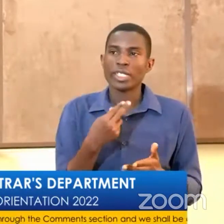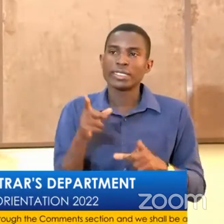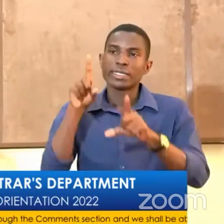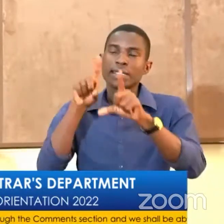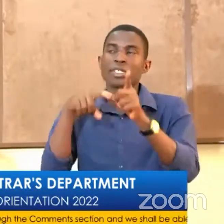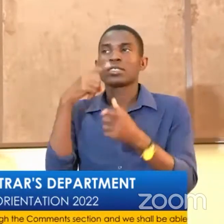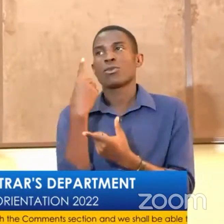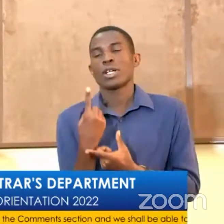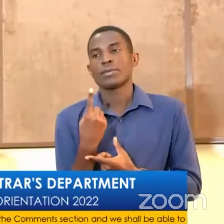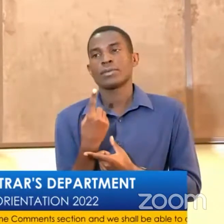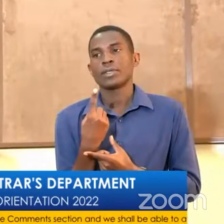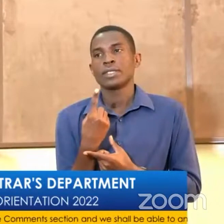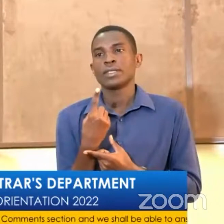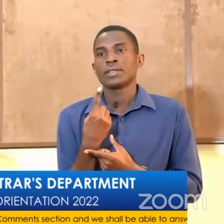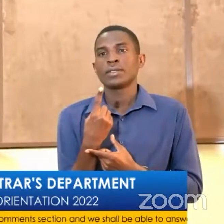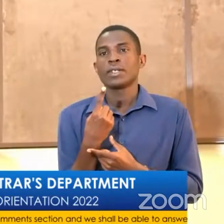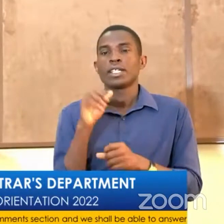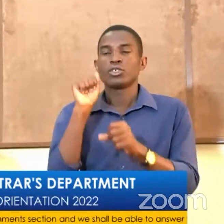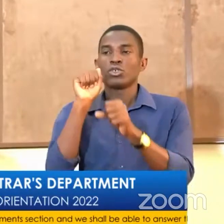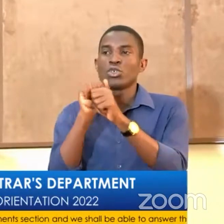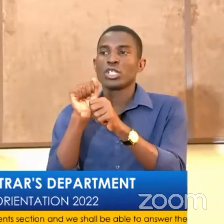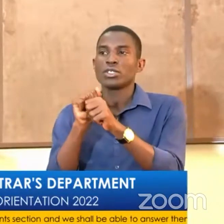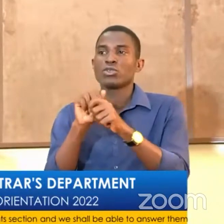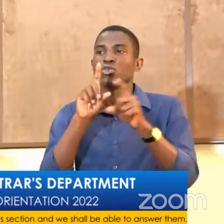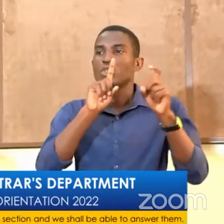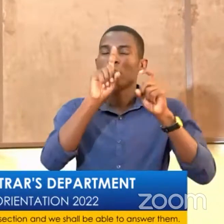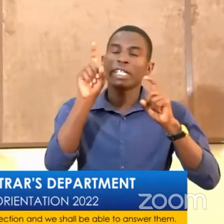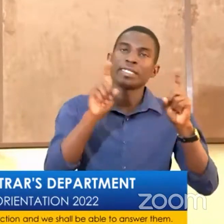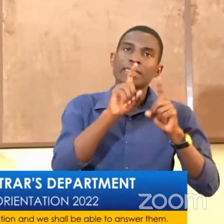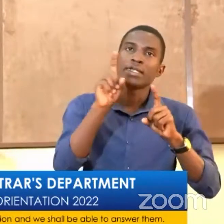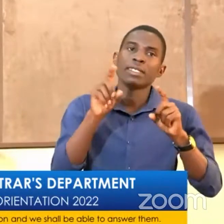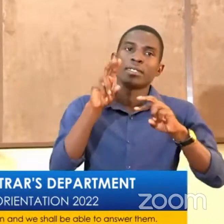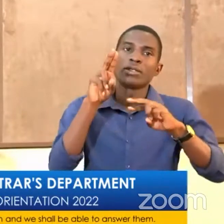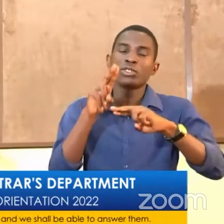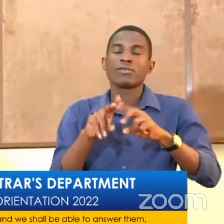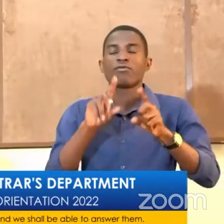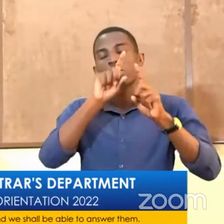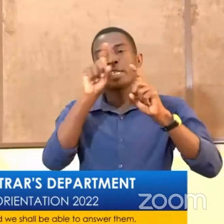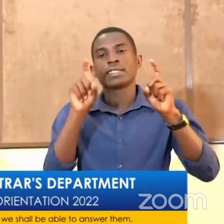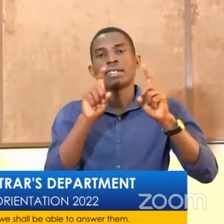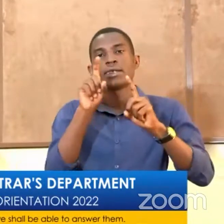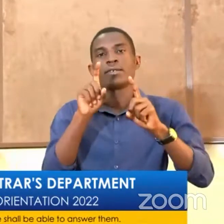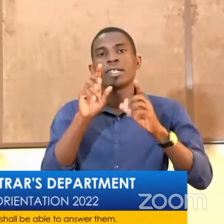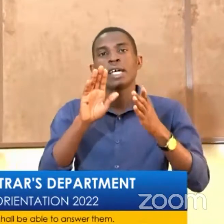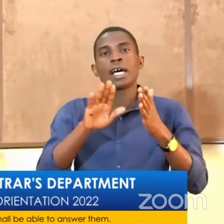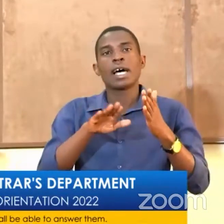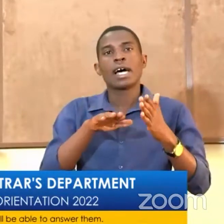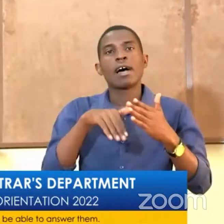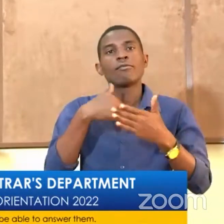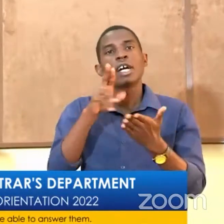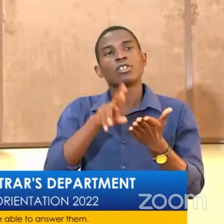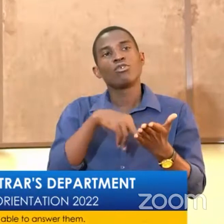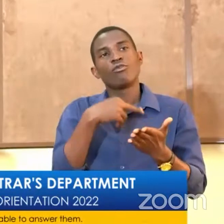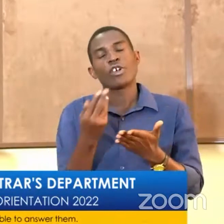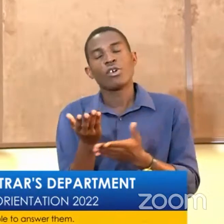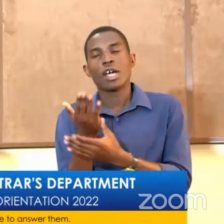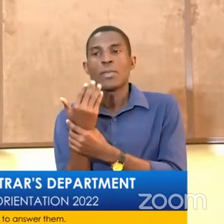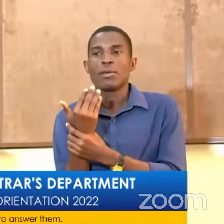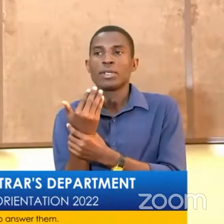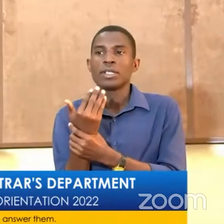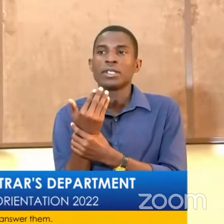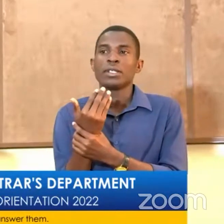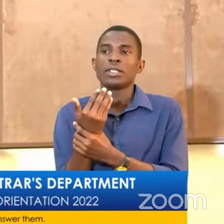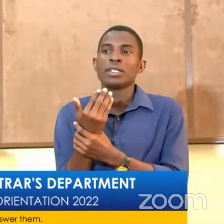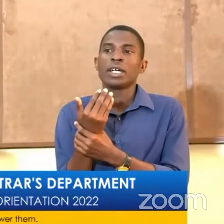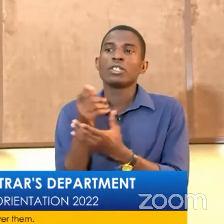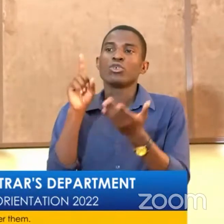1 and you are going to do your examinations, sit for your exams, and you fail a paper, you get